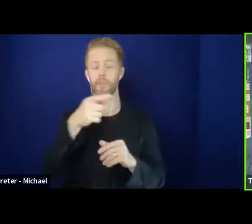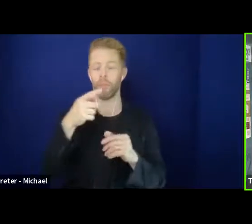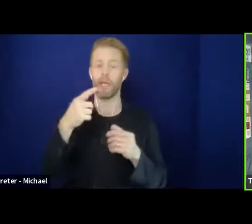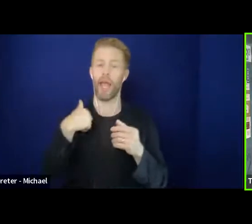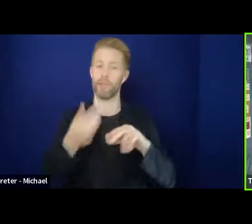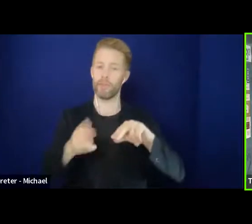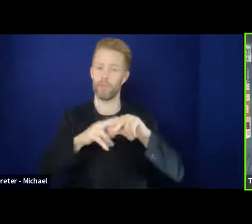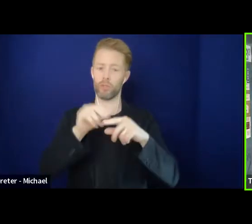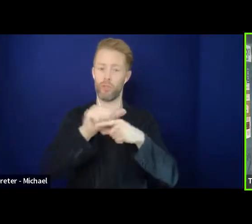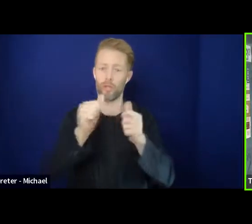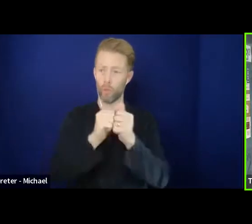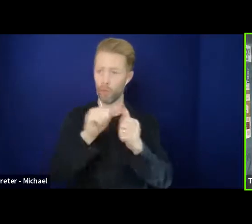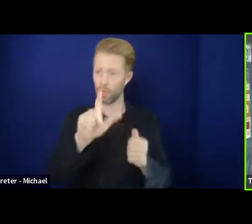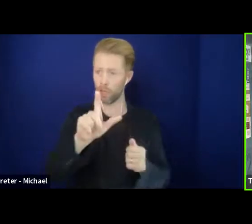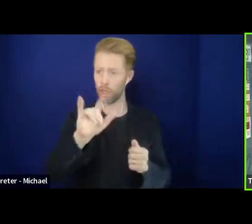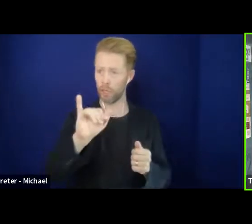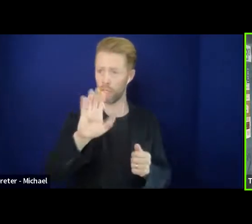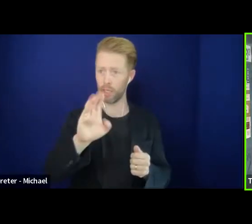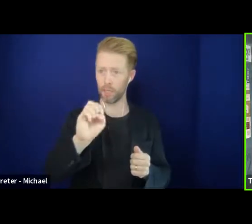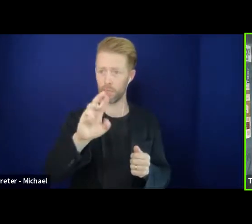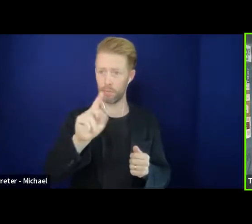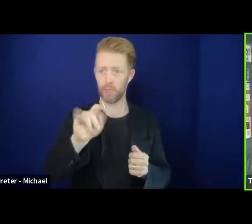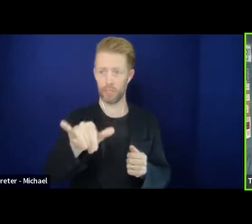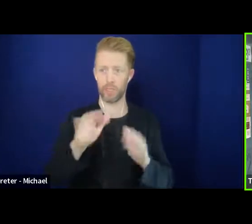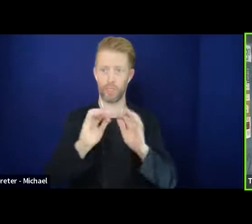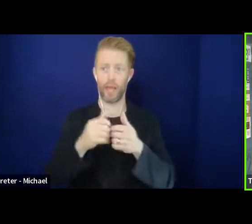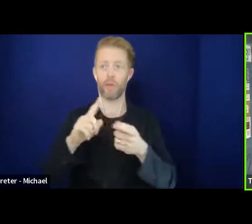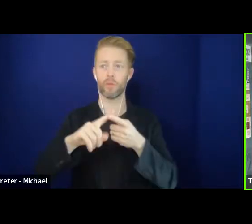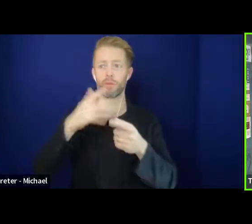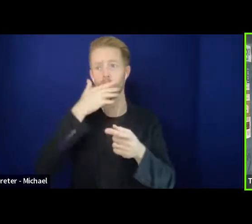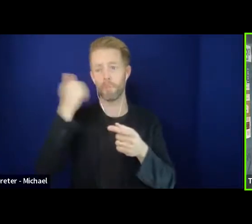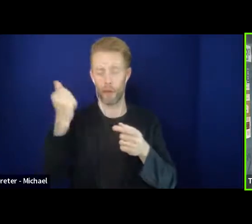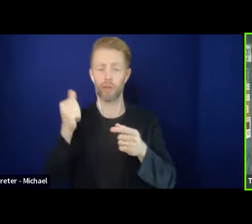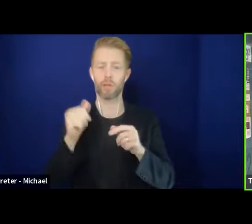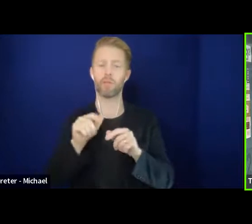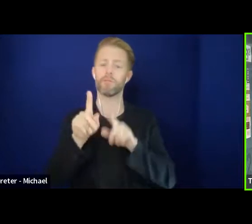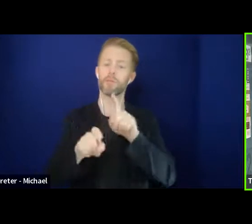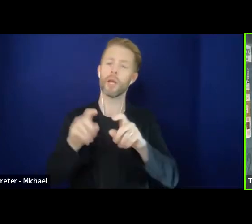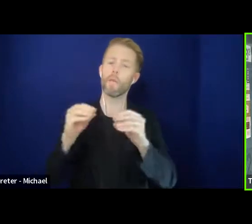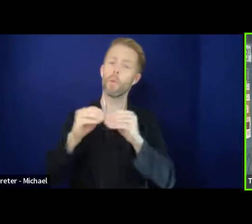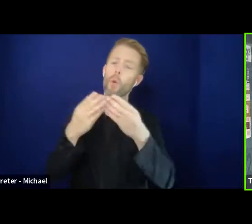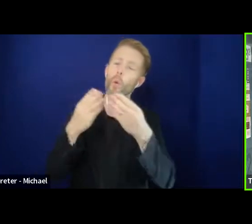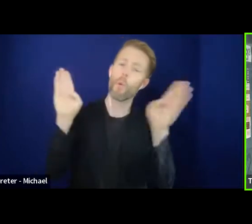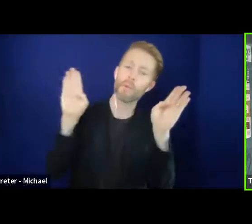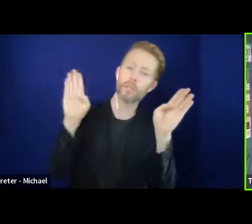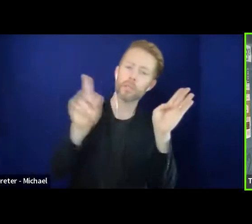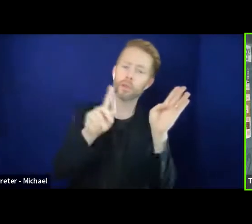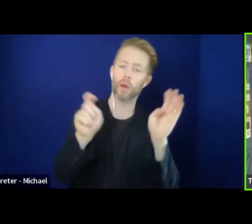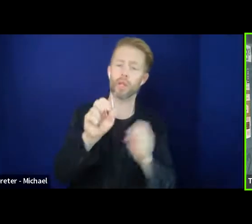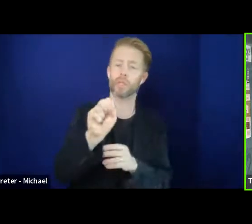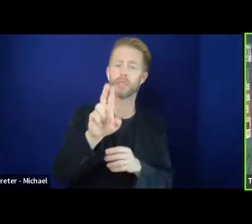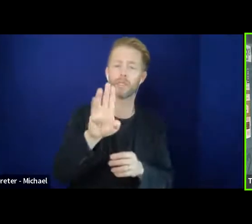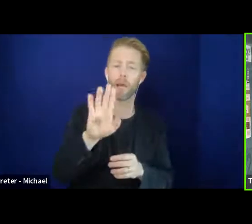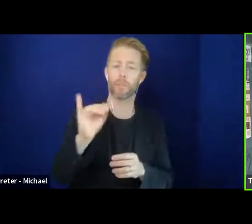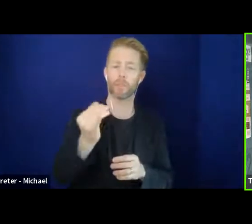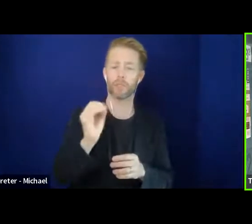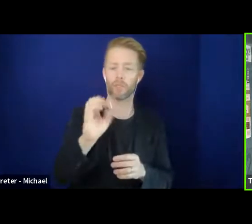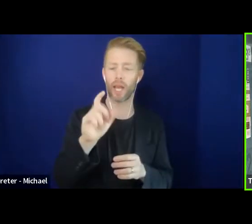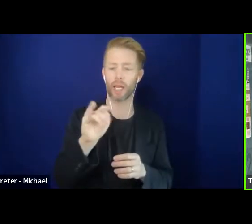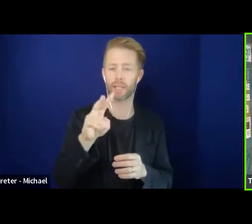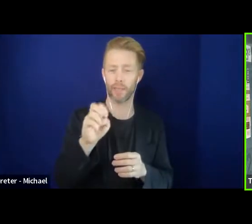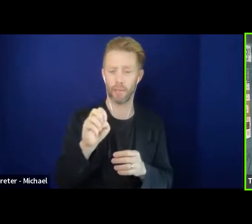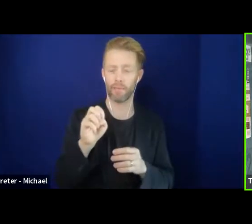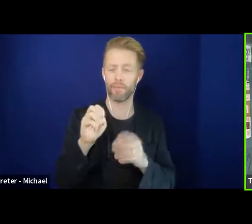about, again, how to better conduct these assessments, how to ask more subjective questions, how to ask follow-up questions,